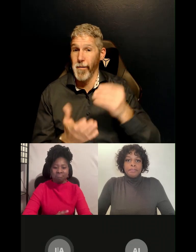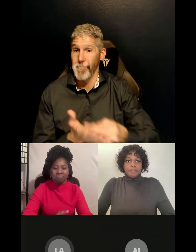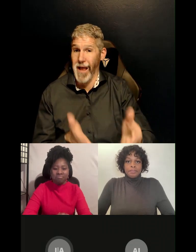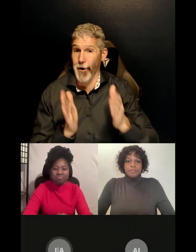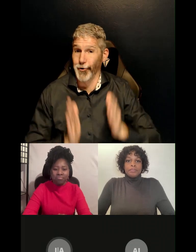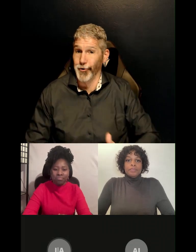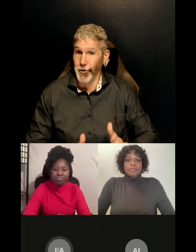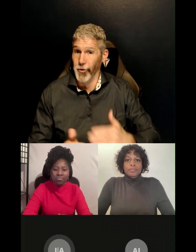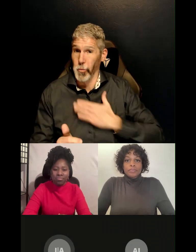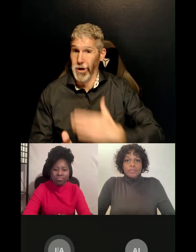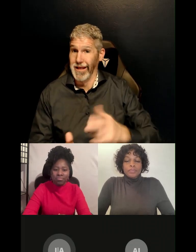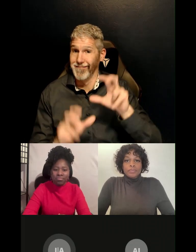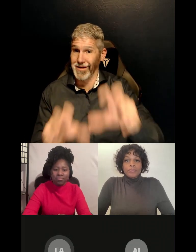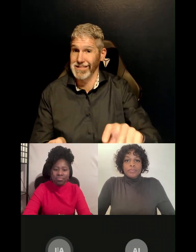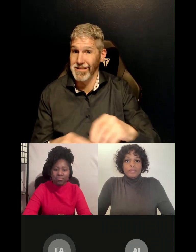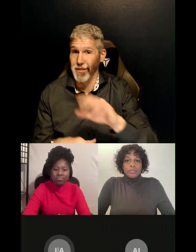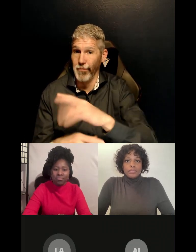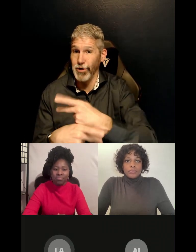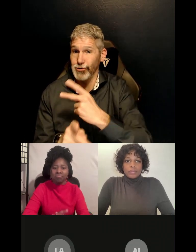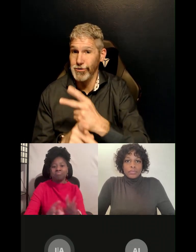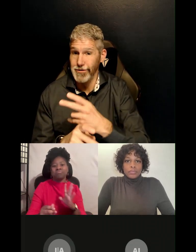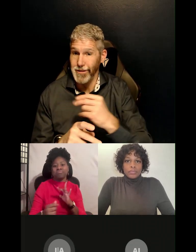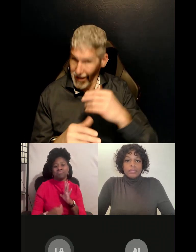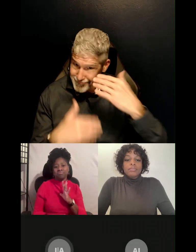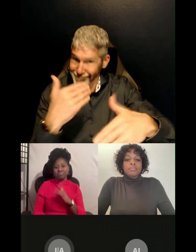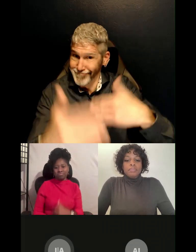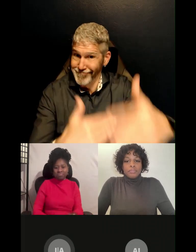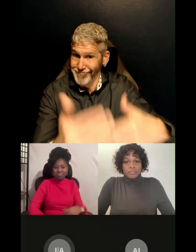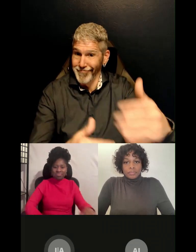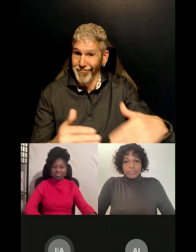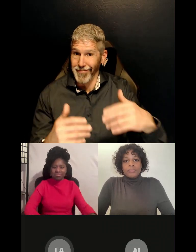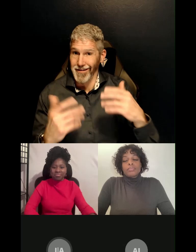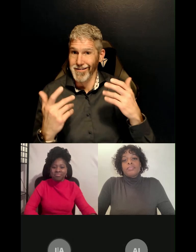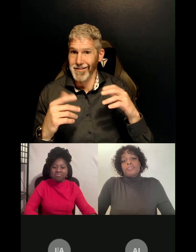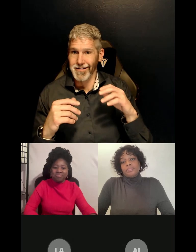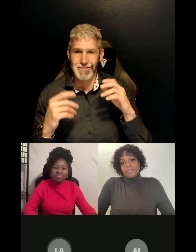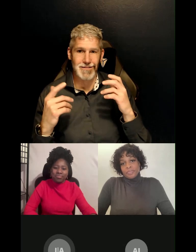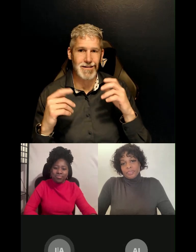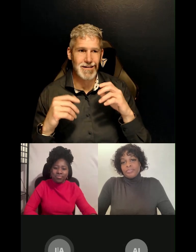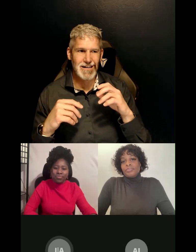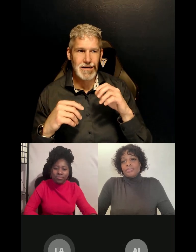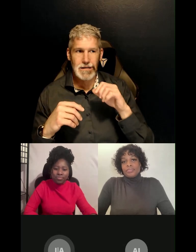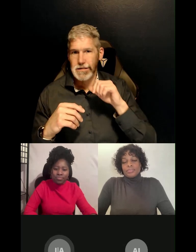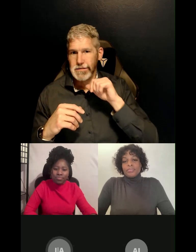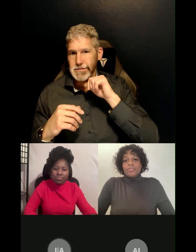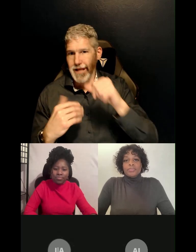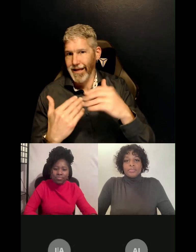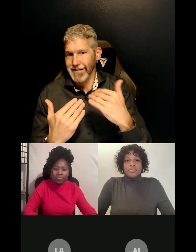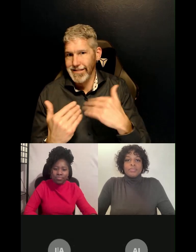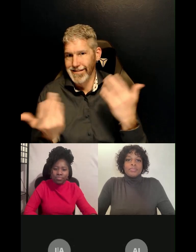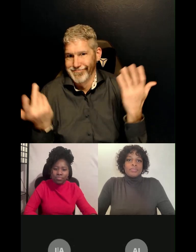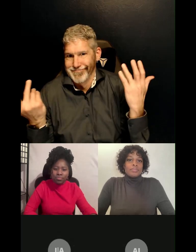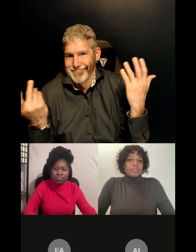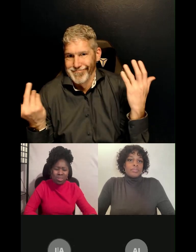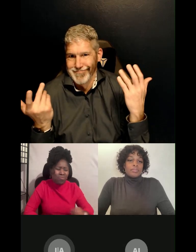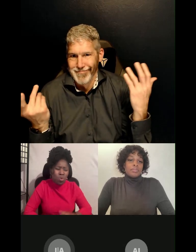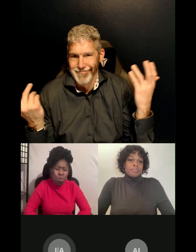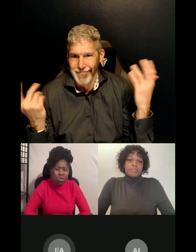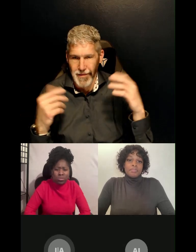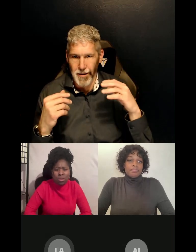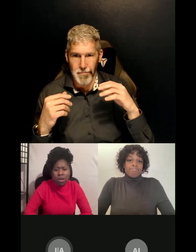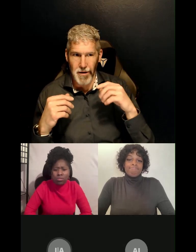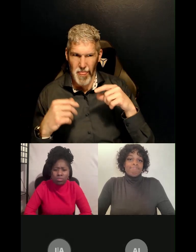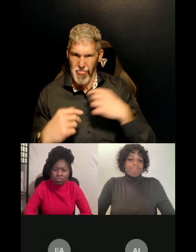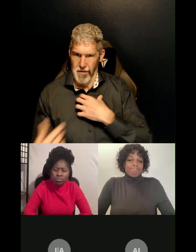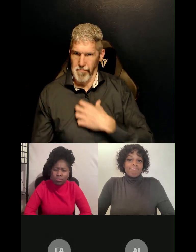and over and over. And they found a buyer who was willing to finance their production. So it's